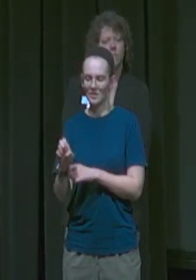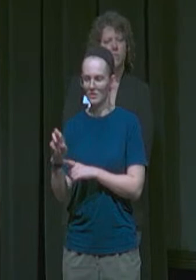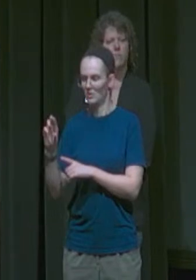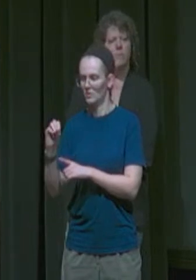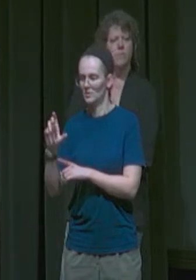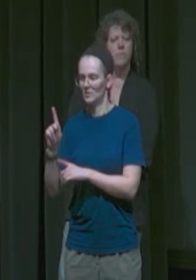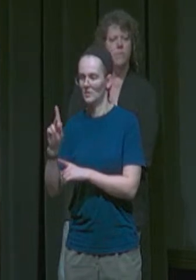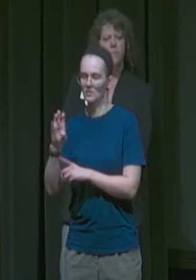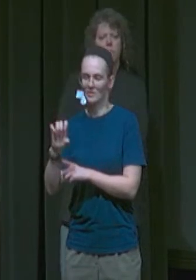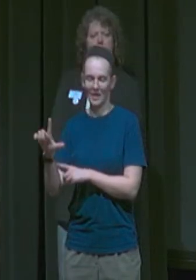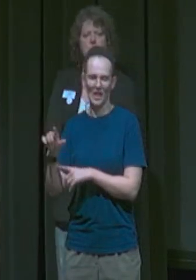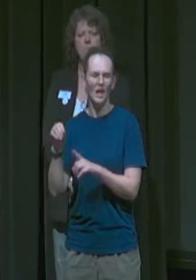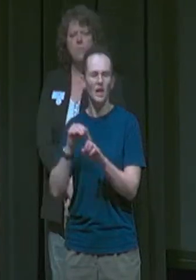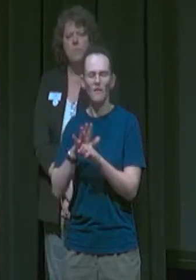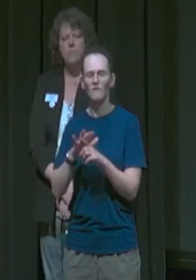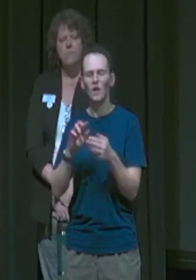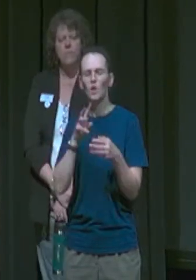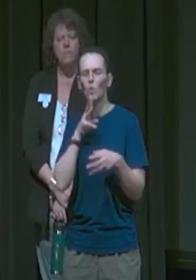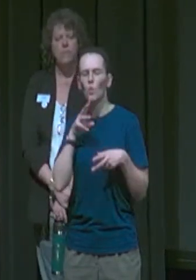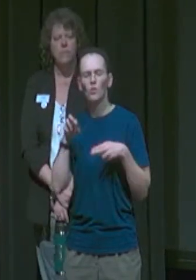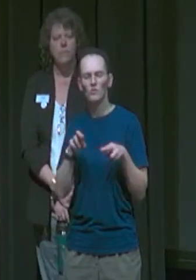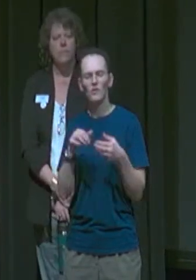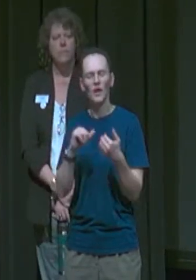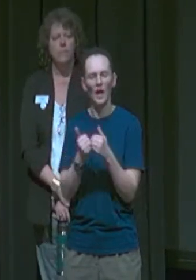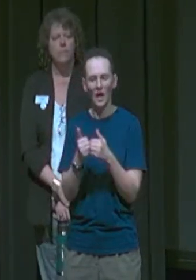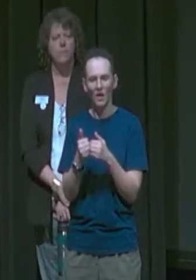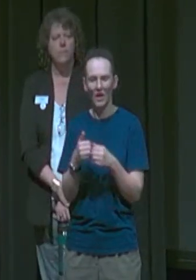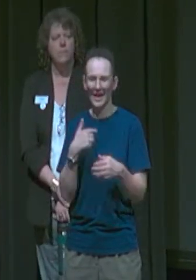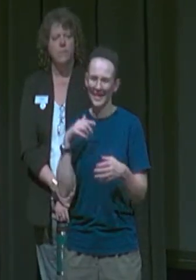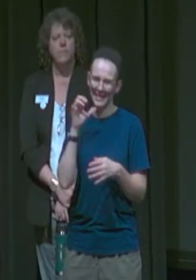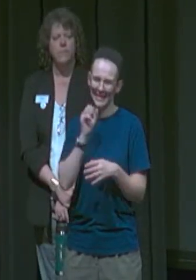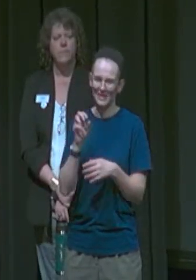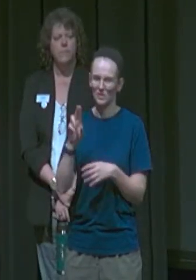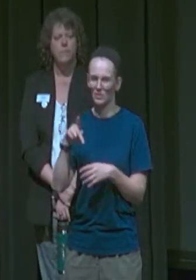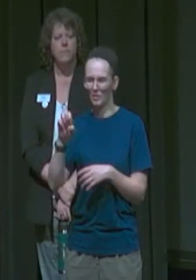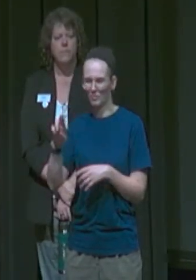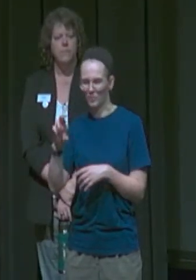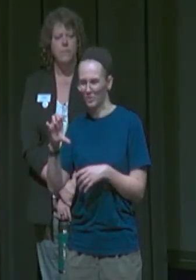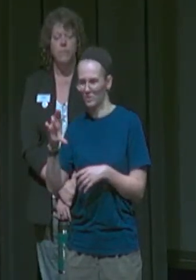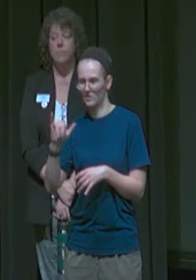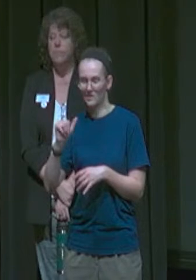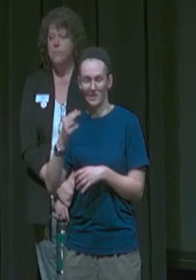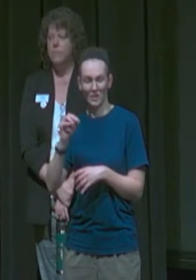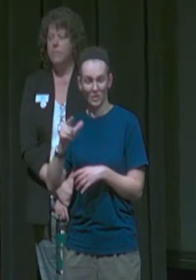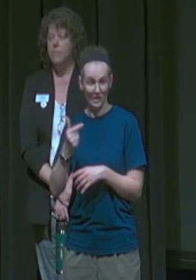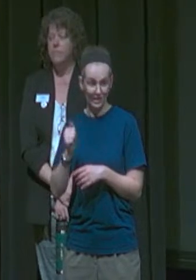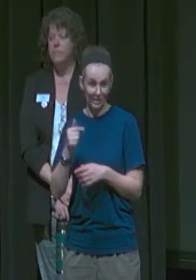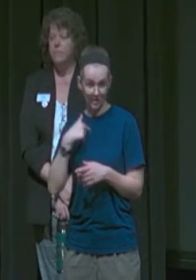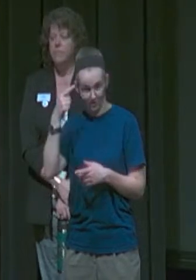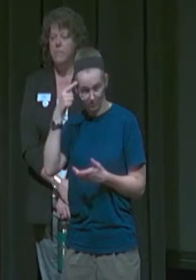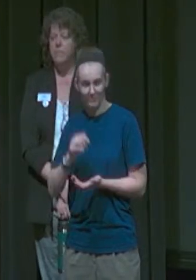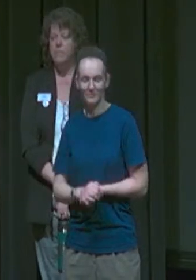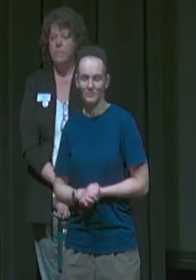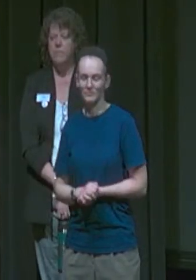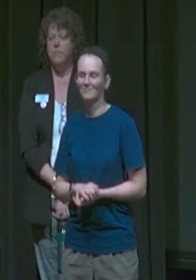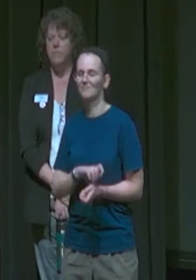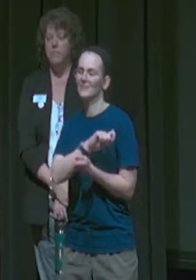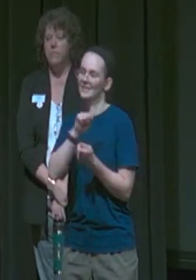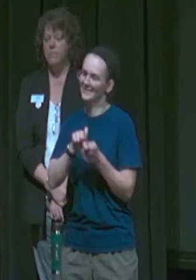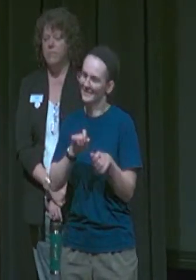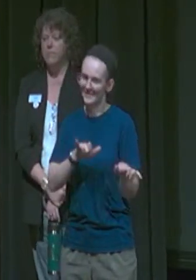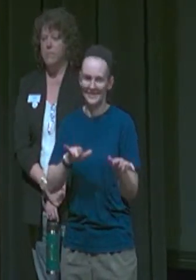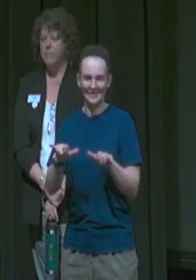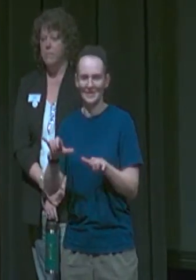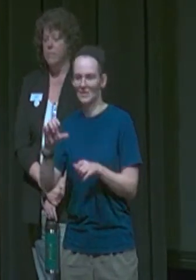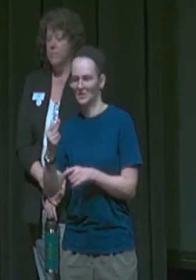have on the river? And I think that's the upper Cuyahoga, I believe. Well, exactly like the